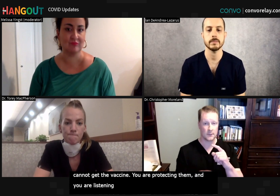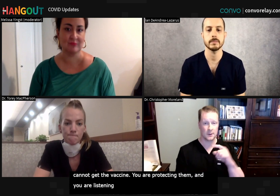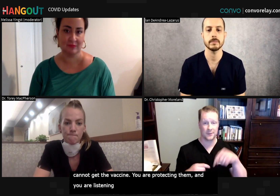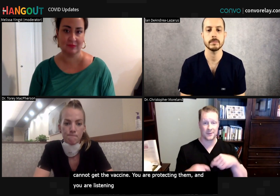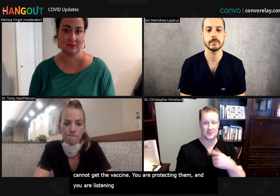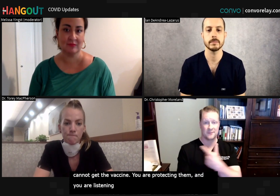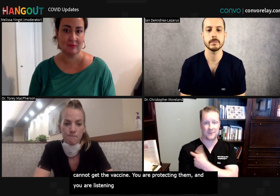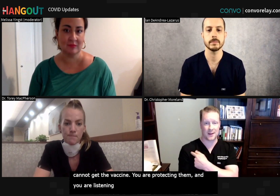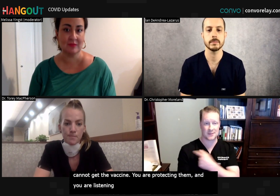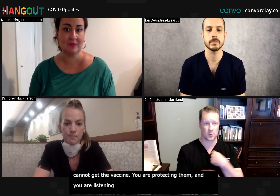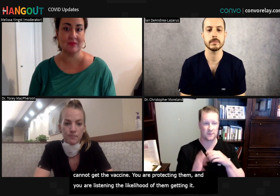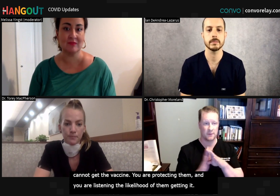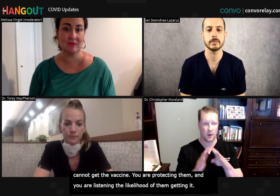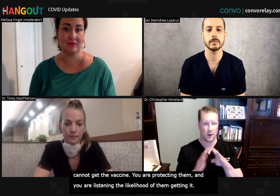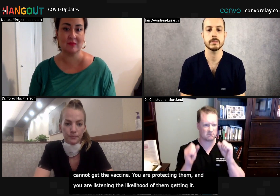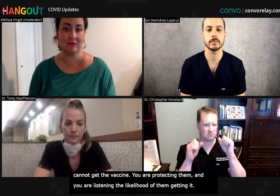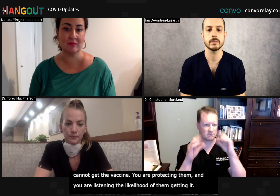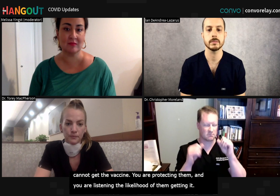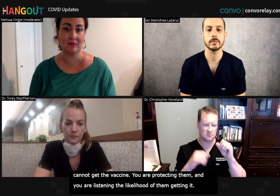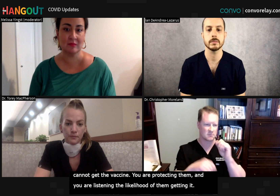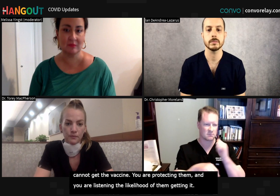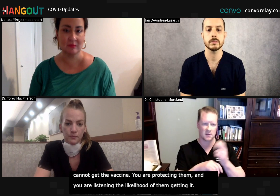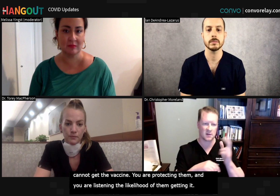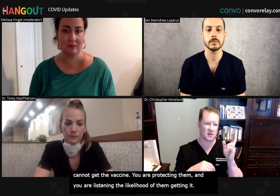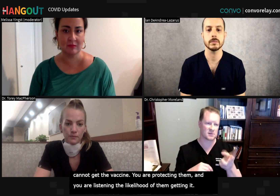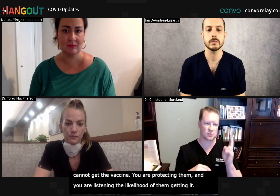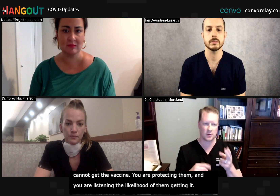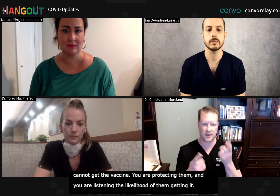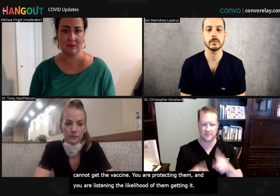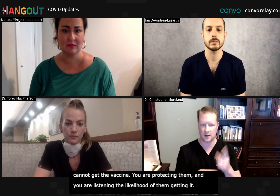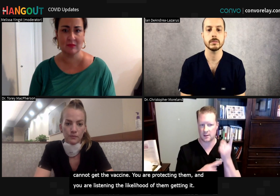I definitely agree with that. The vaccine we've seen is